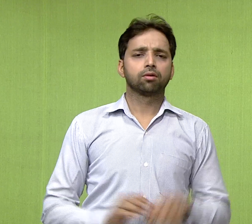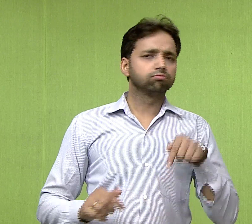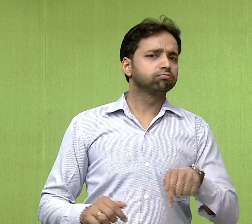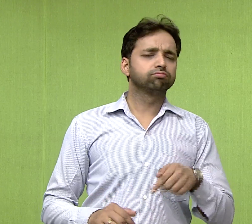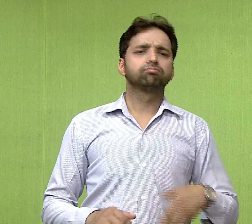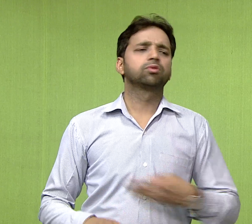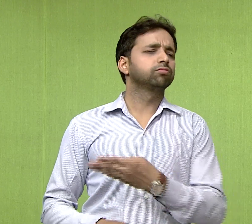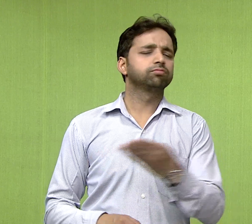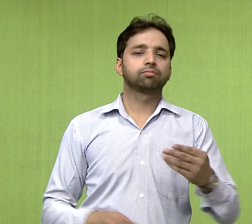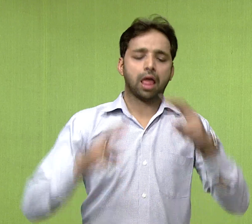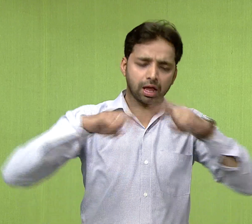Today we will be exploring